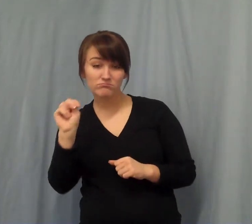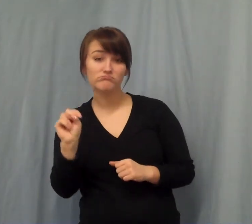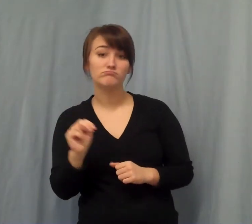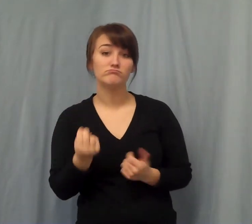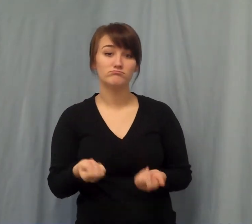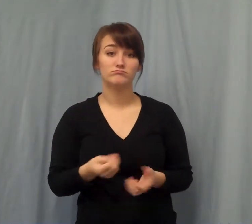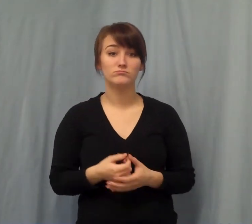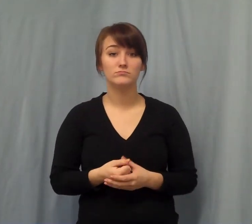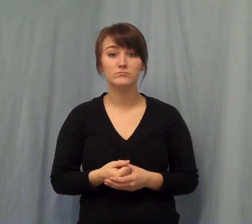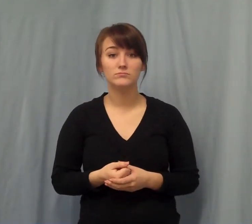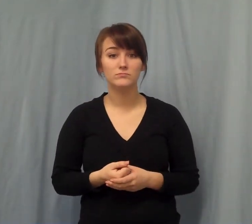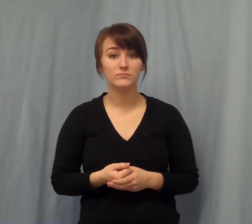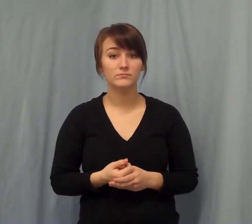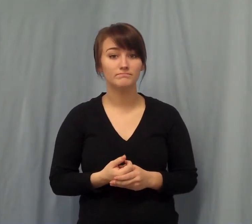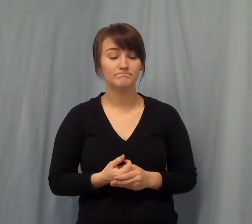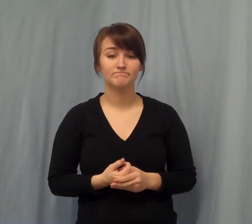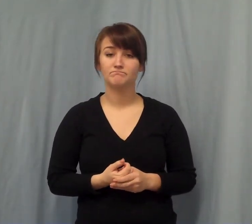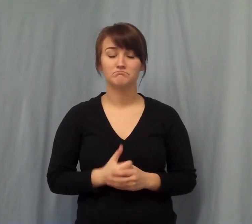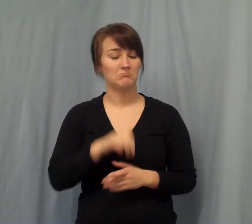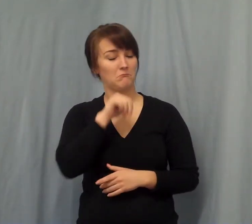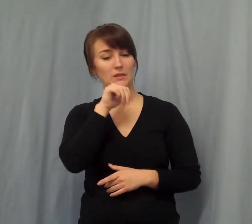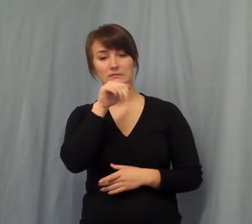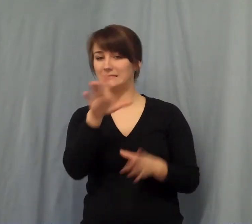it won't stick. It won't stick if you put like poles together.